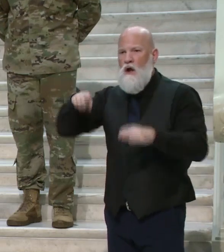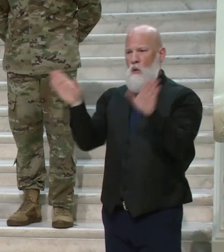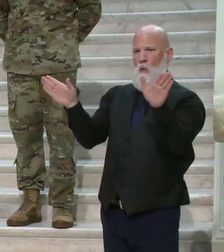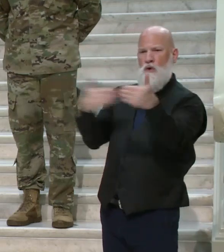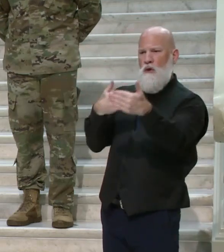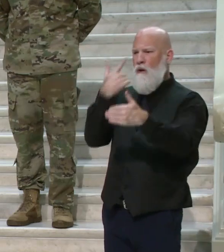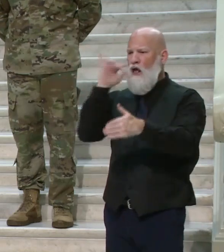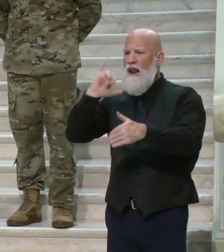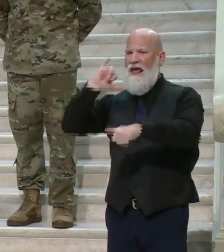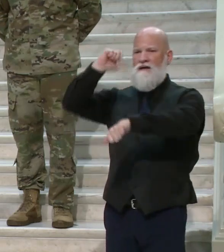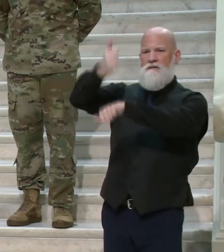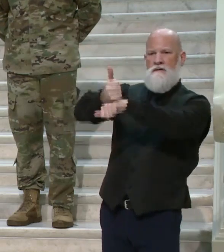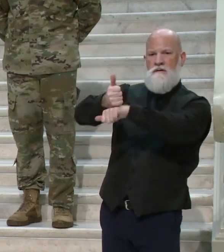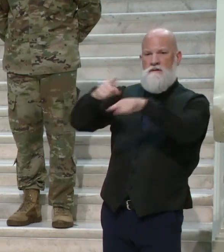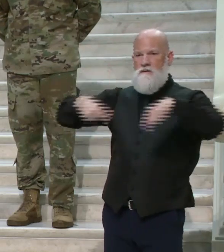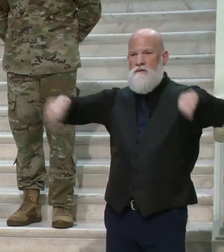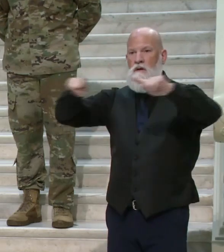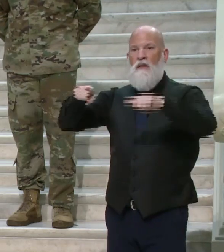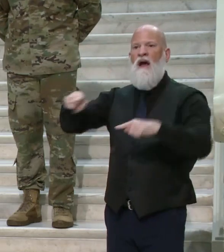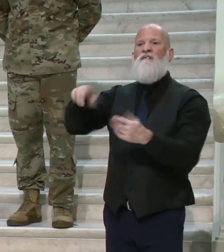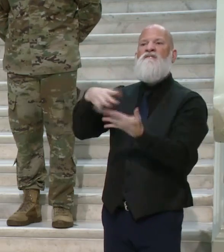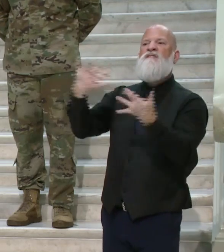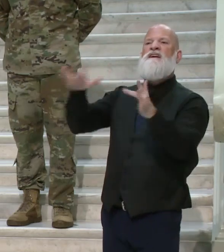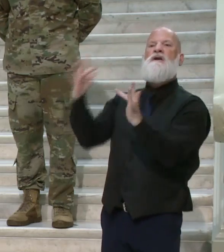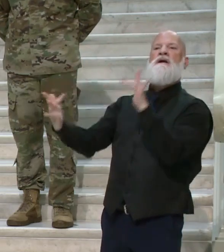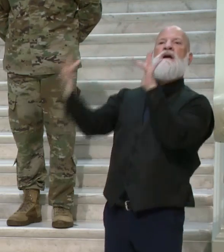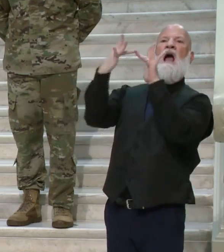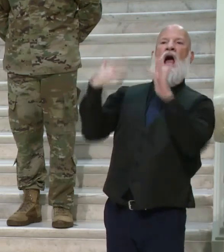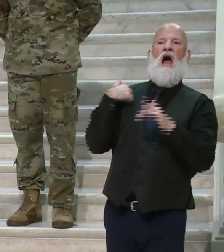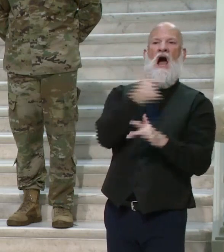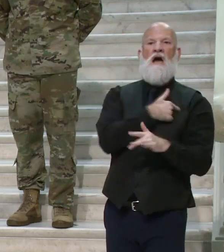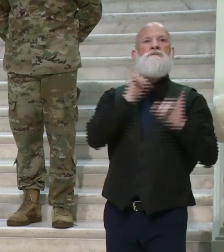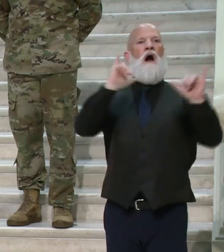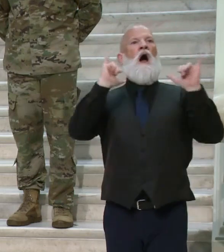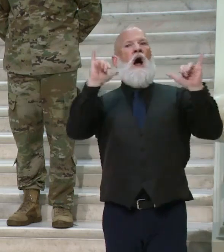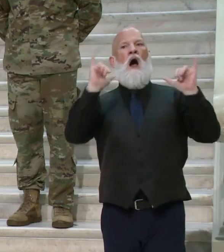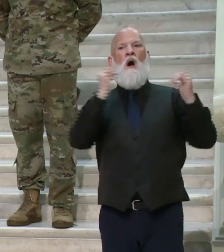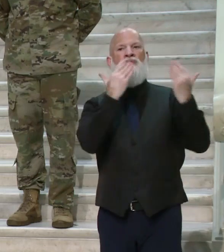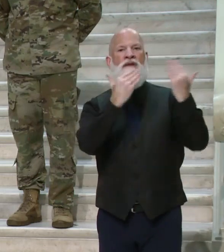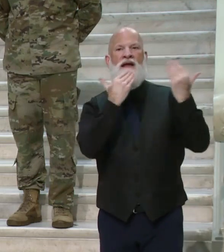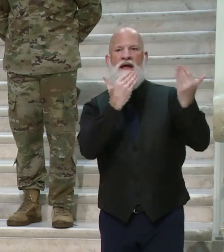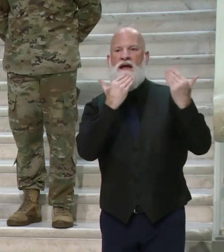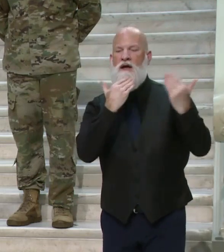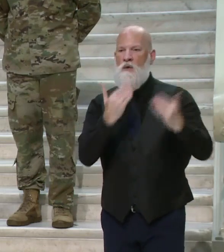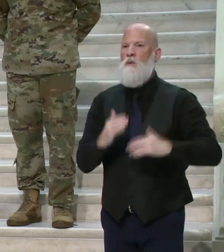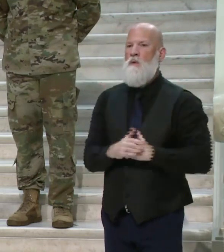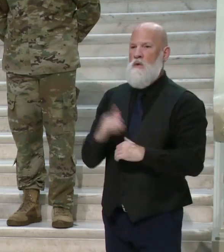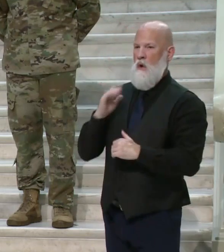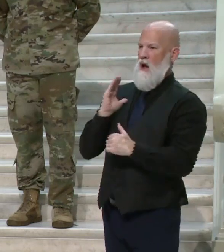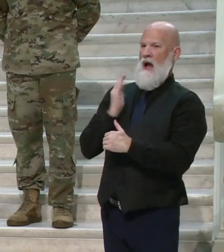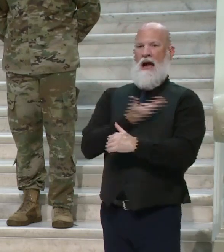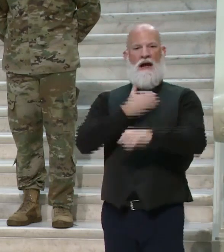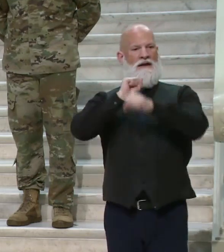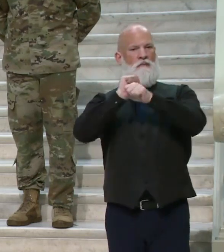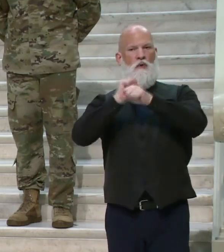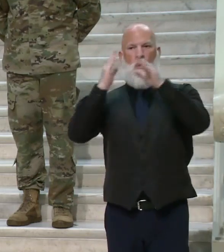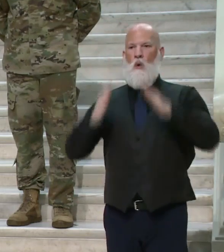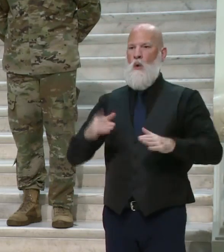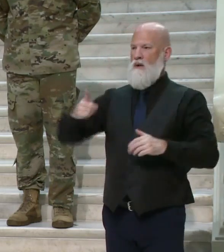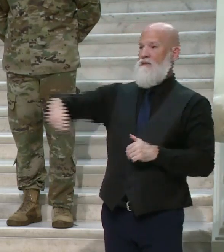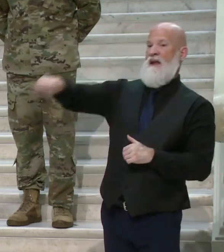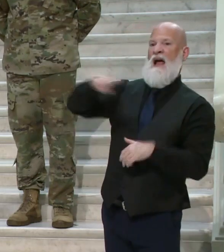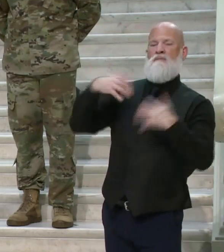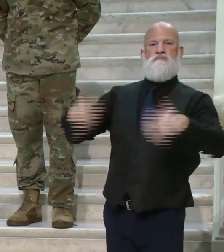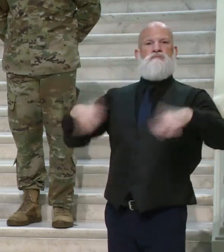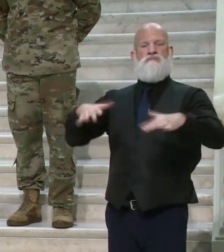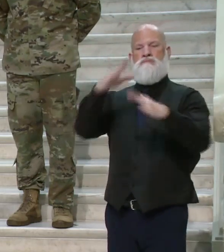uniformly, they have reported back to me that they are so impressed with how well these guidelines are being followed. When they do have a positive case, the